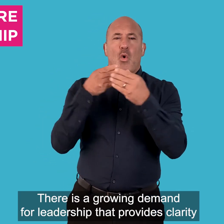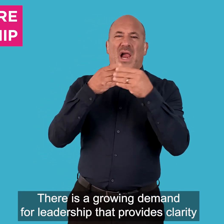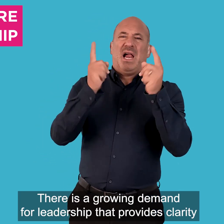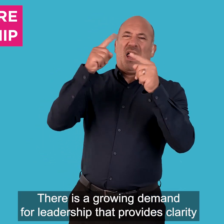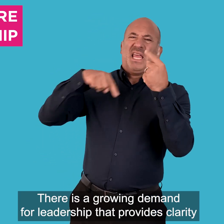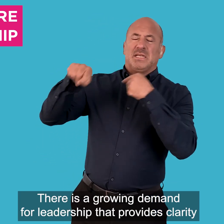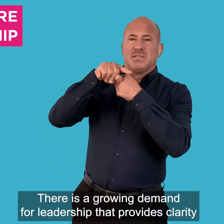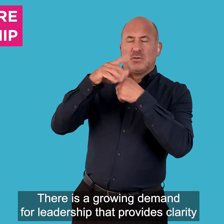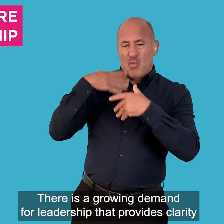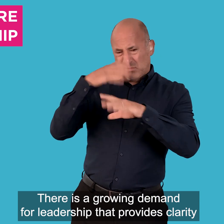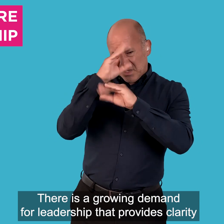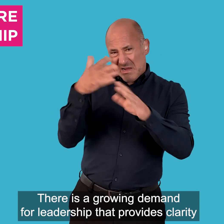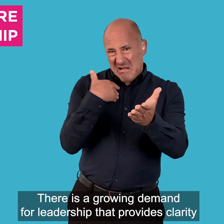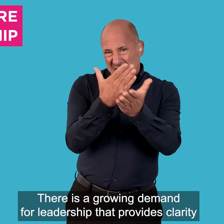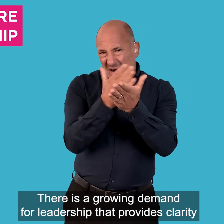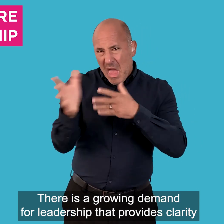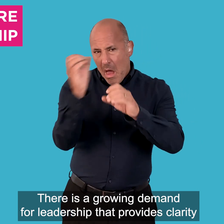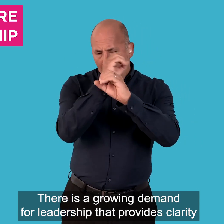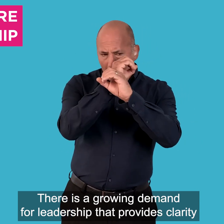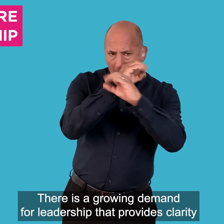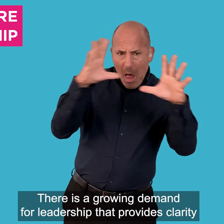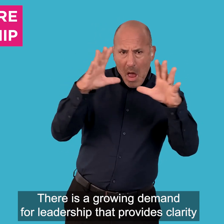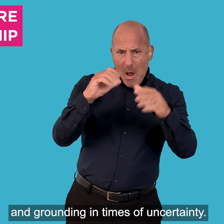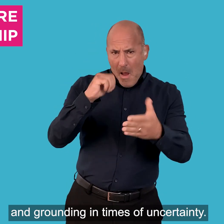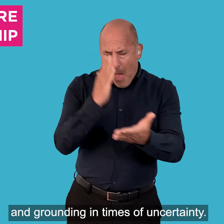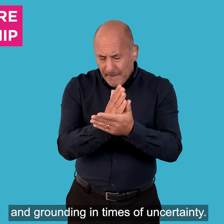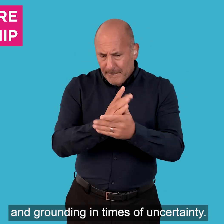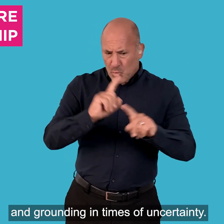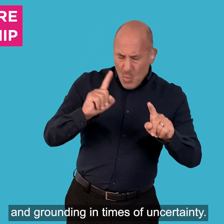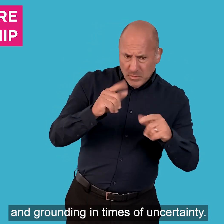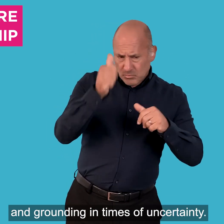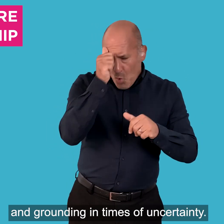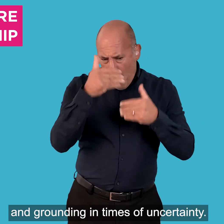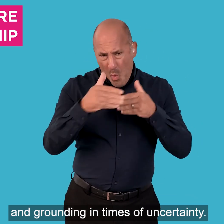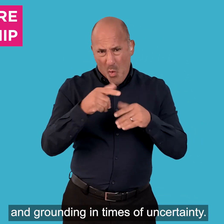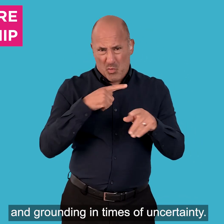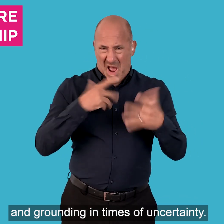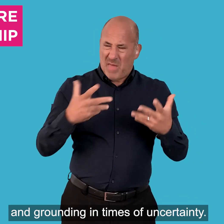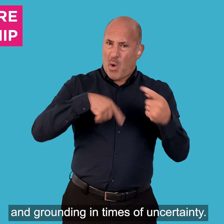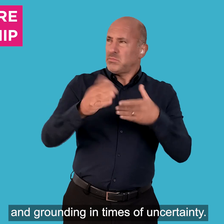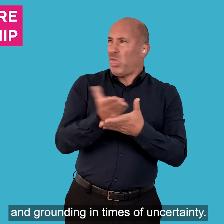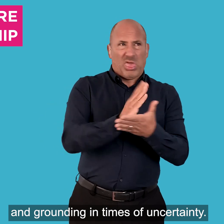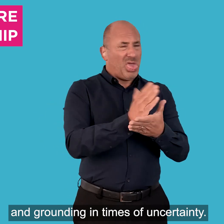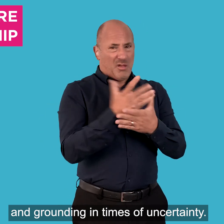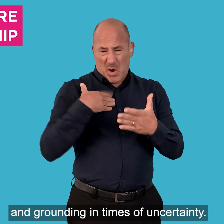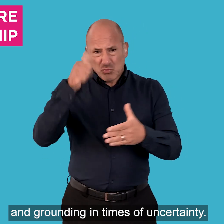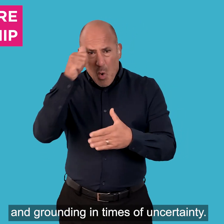There is now a growing demand for leadership that provides clarity and grounding in times of uncertainty.